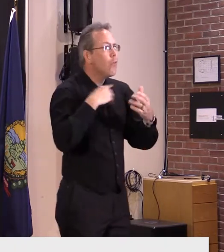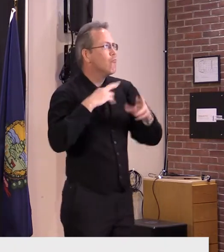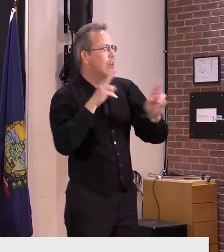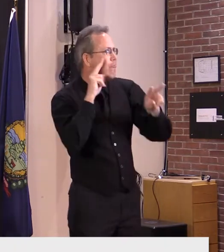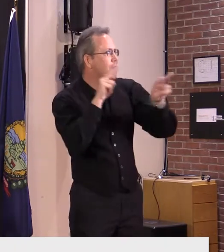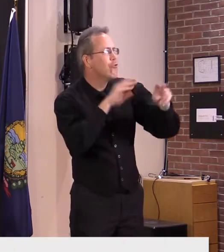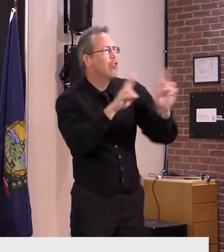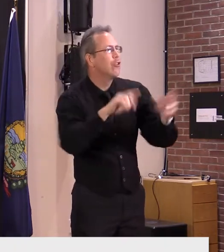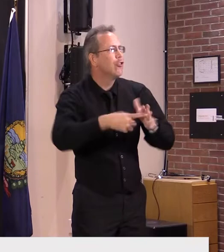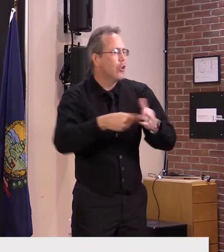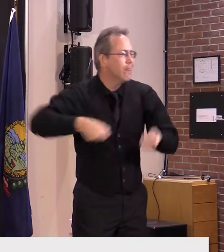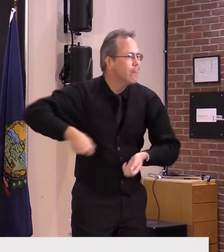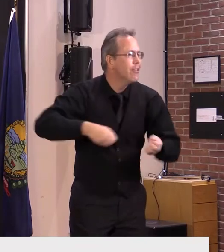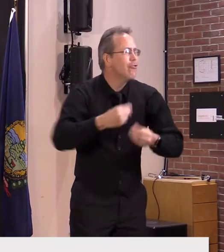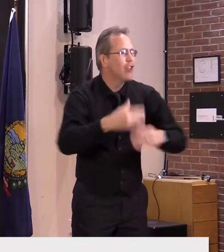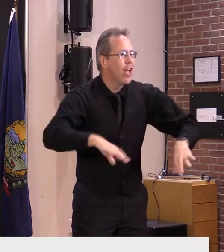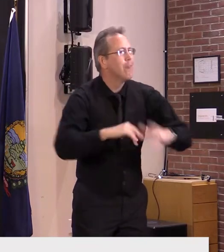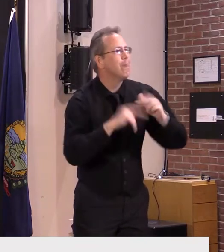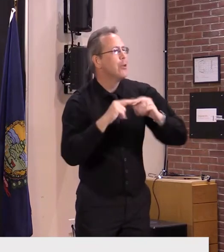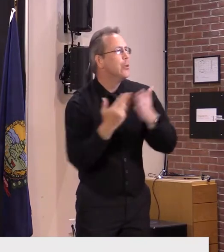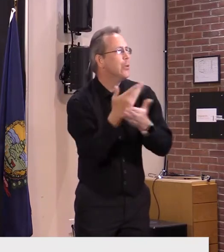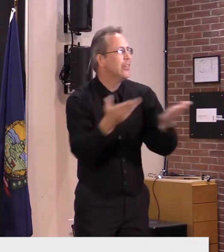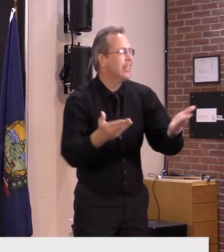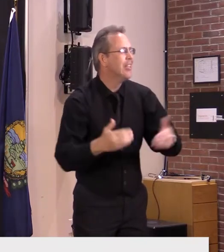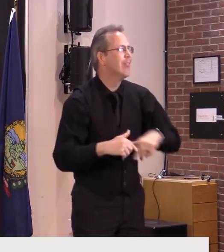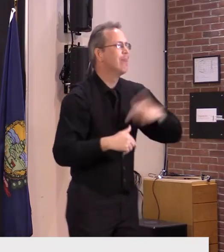turn it over to Dr. Levine.